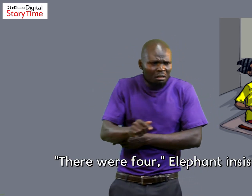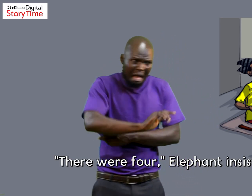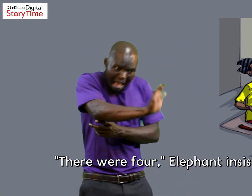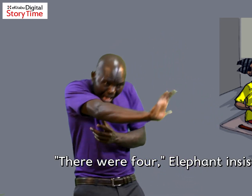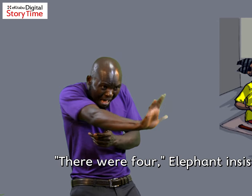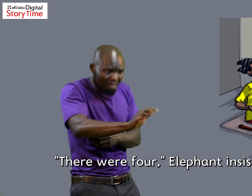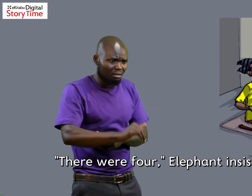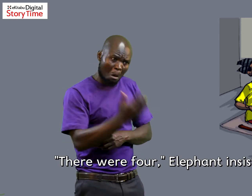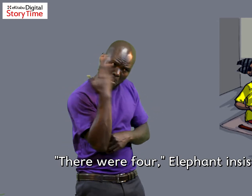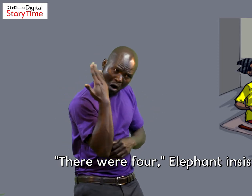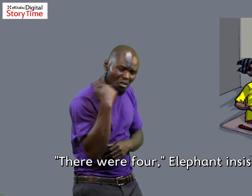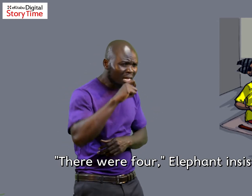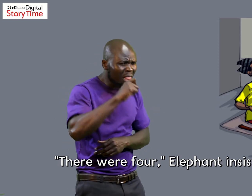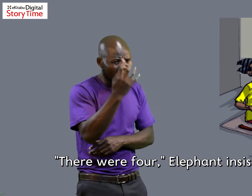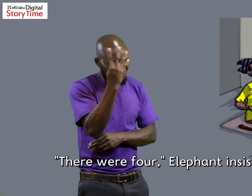"There were 4, Elephant insisted.